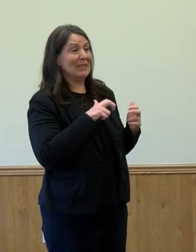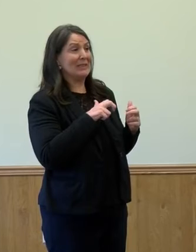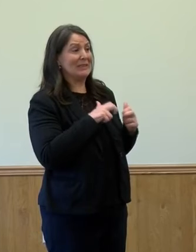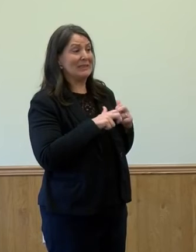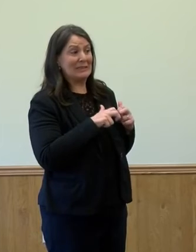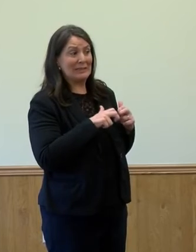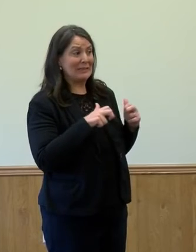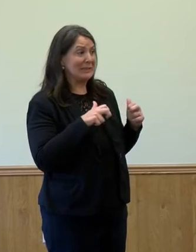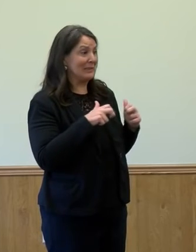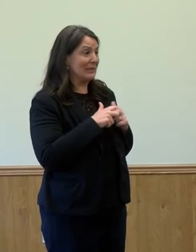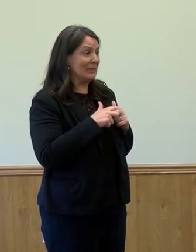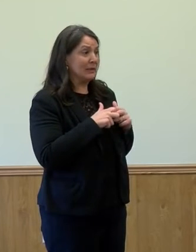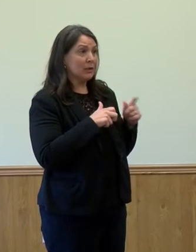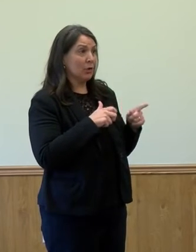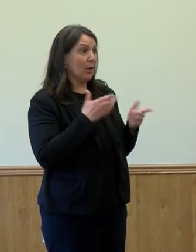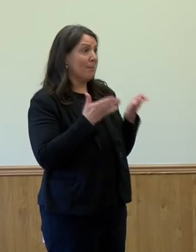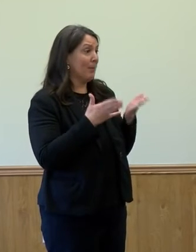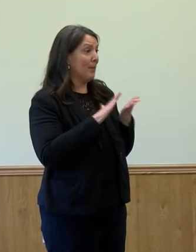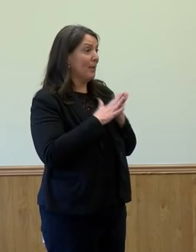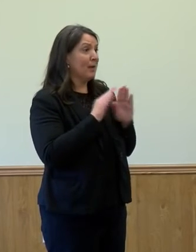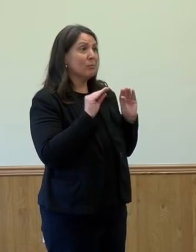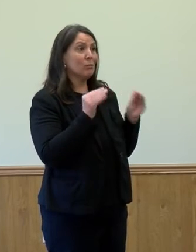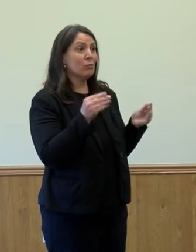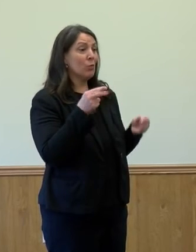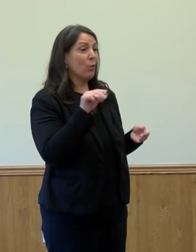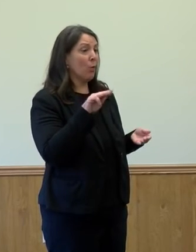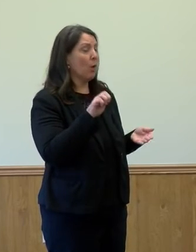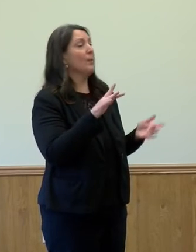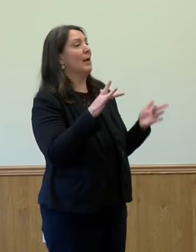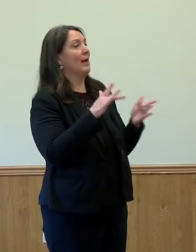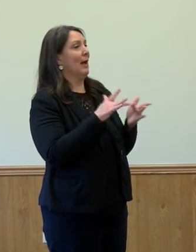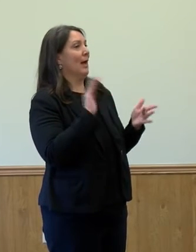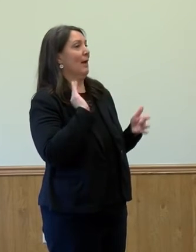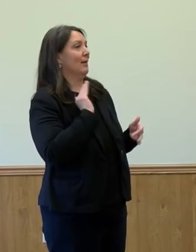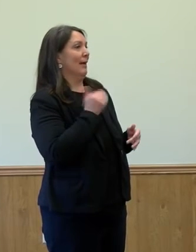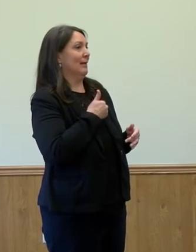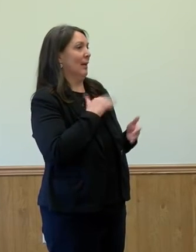and it could lead to homelessness, please contact our development center at